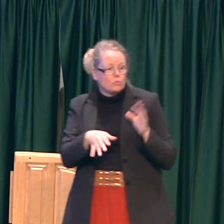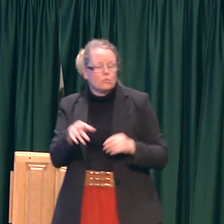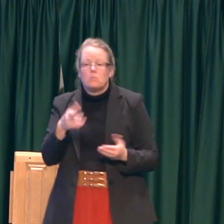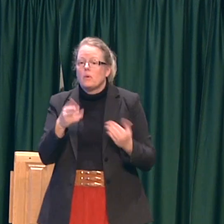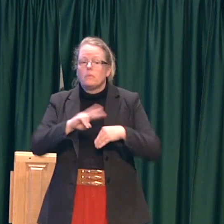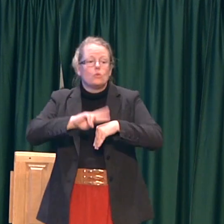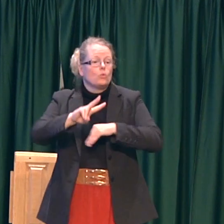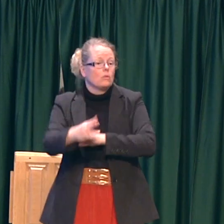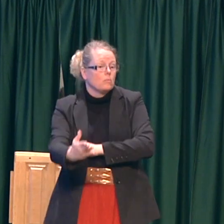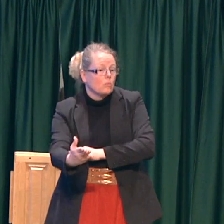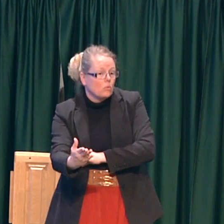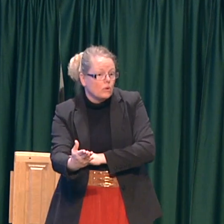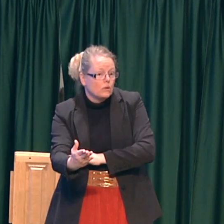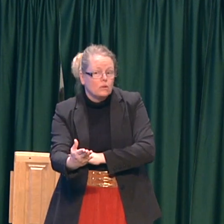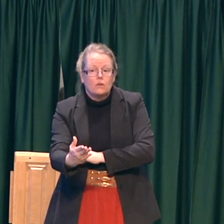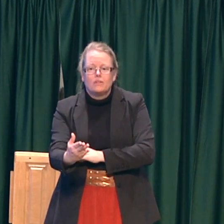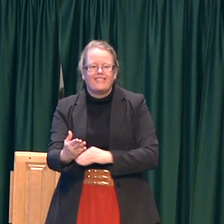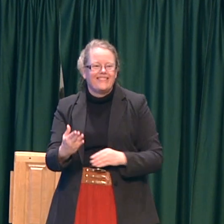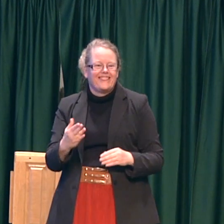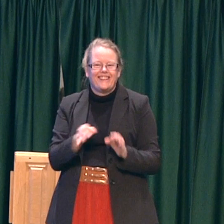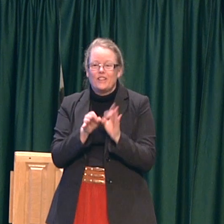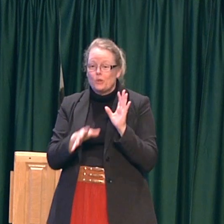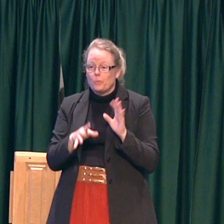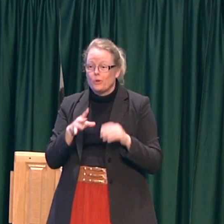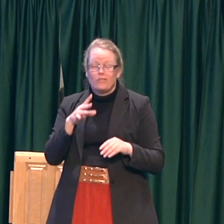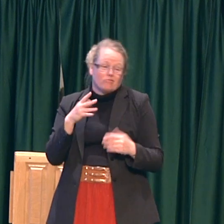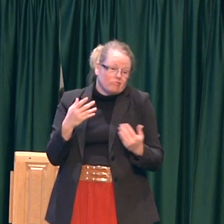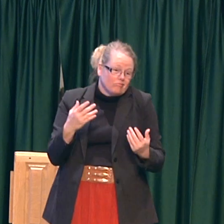Maybe the staff member has called an interpreter, it could be 2 o'clock in the morning.